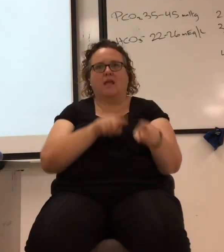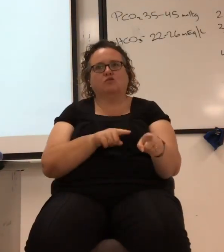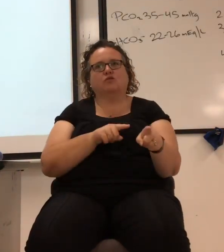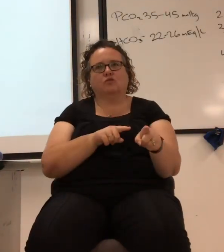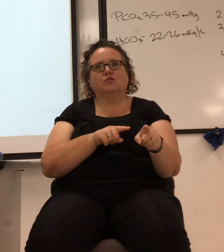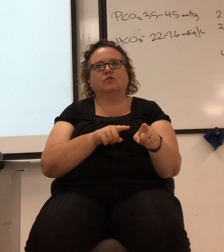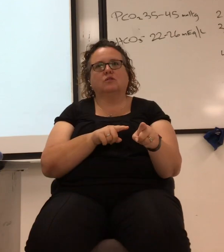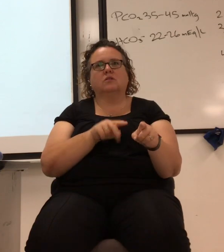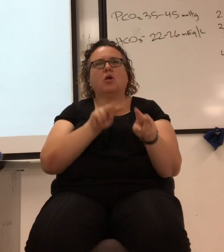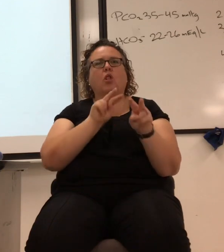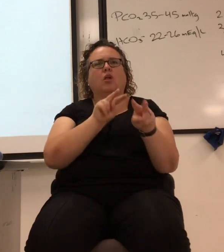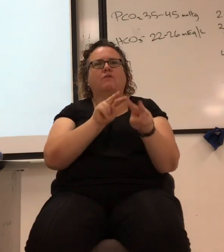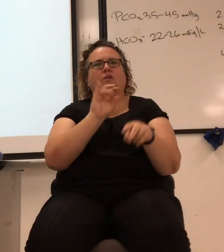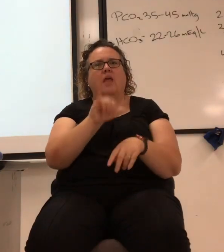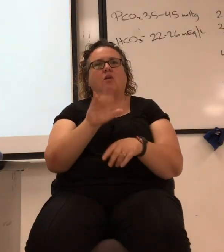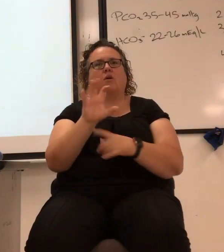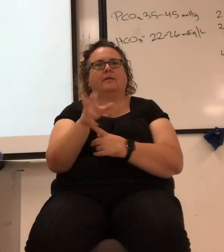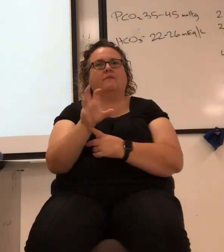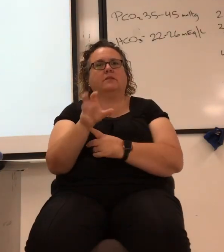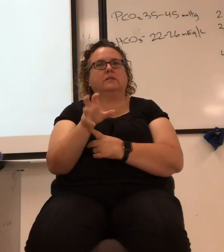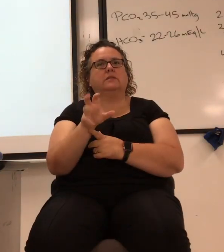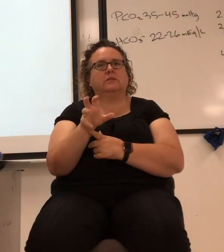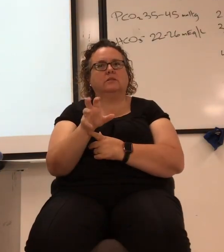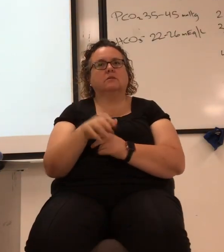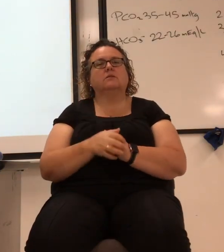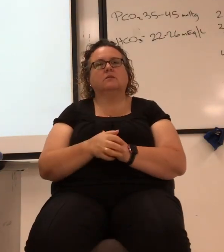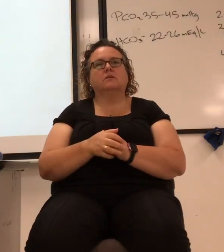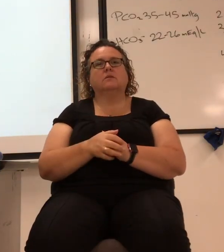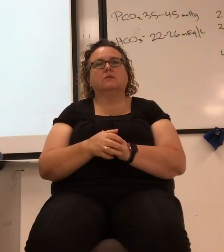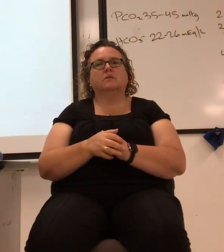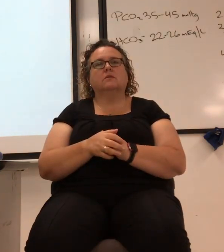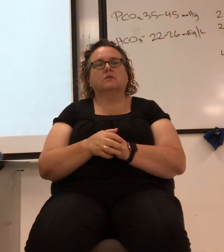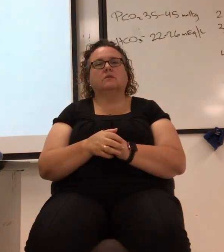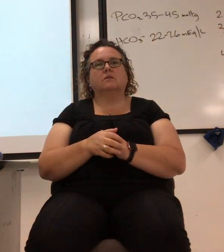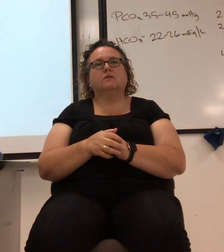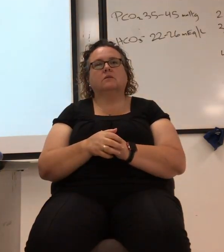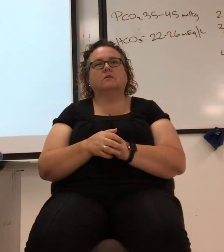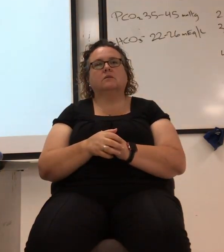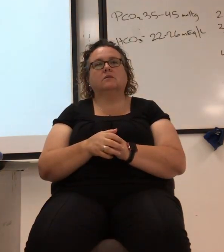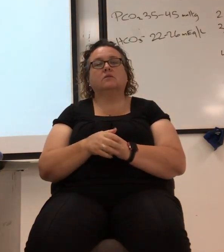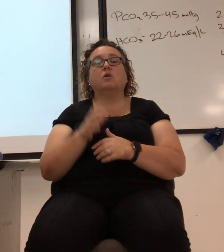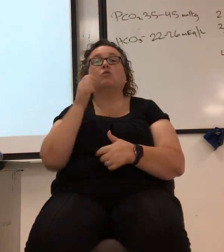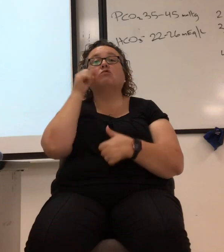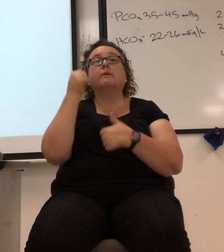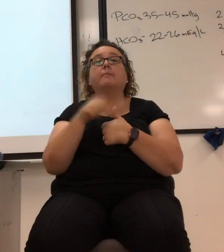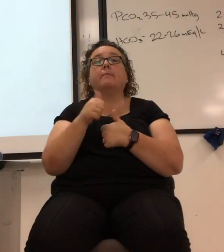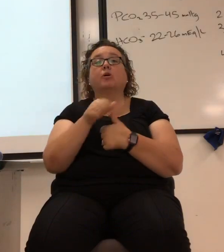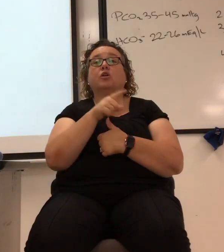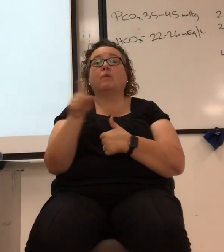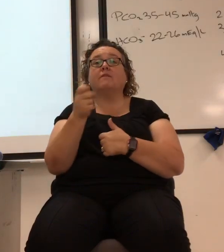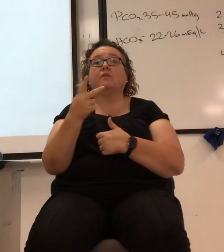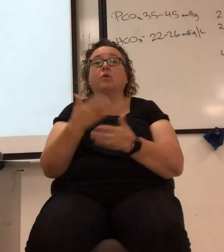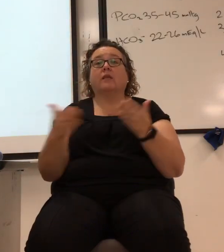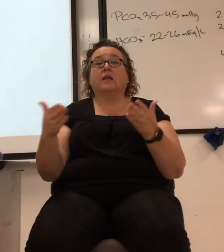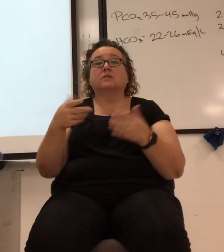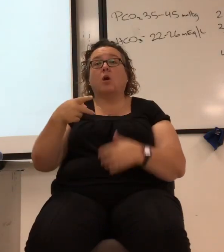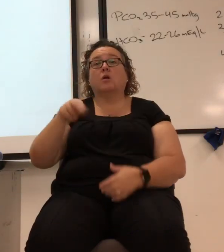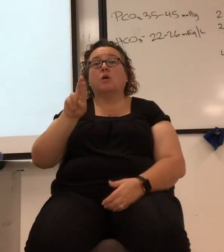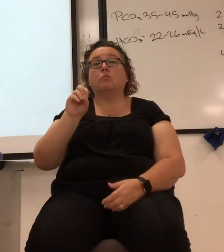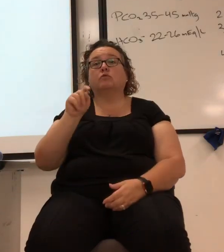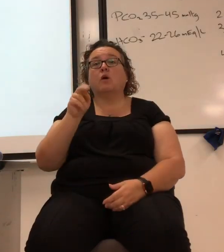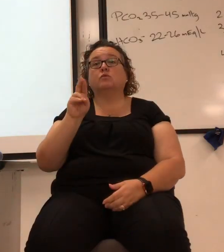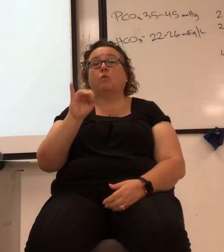around. Help people who don't understand, and I'll help too. Yeah. I also think that you have the video on YouTube from like 8 months ago or something. Yeah.